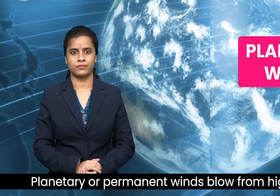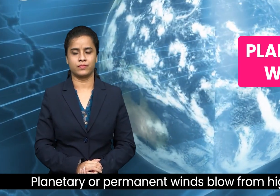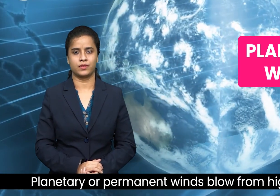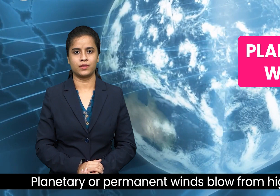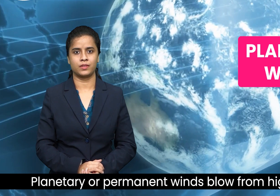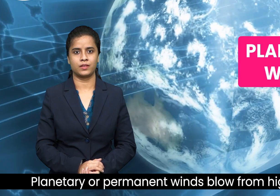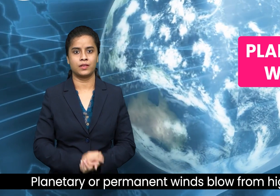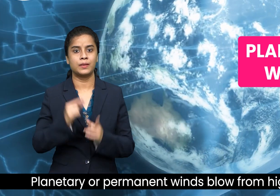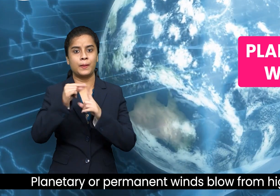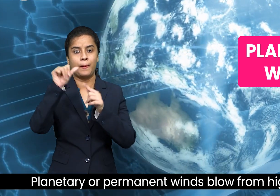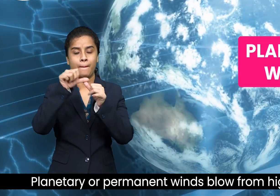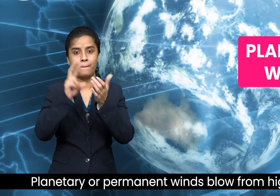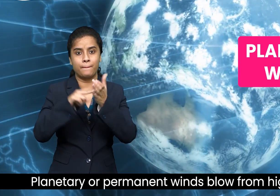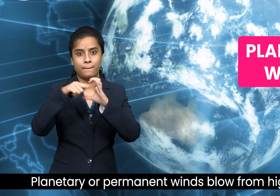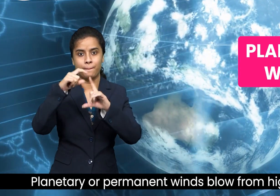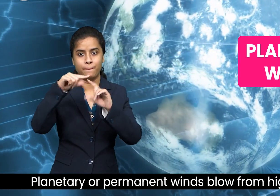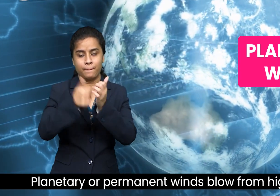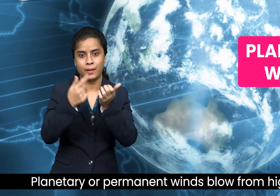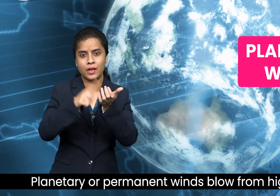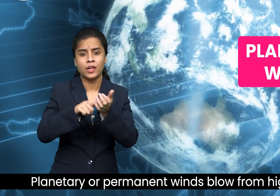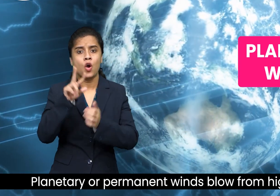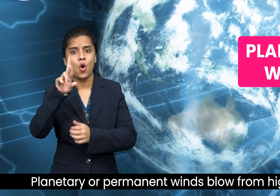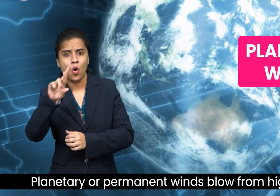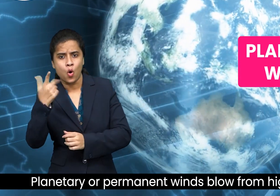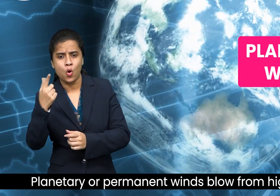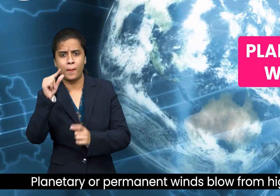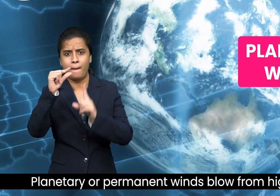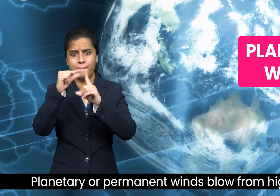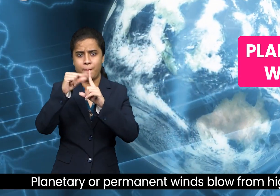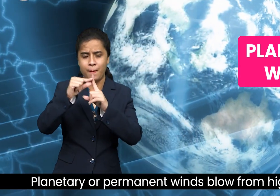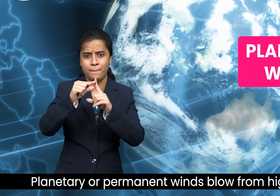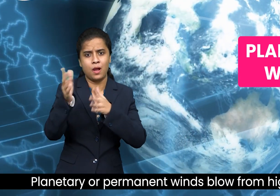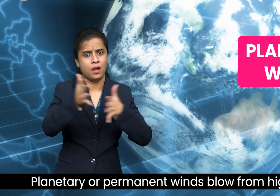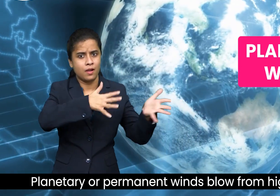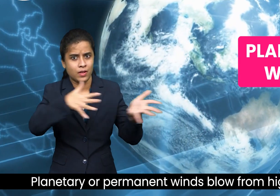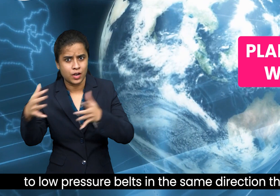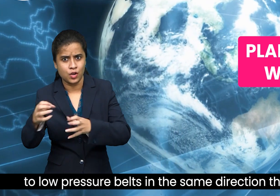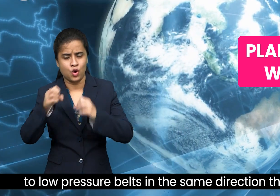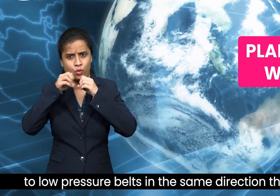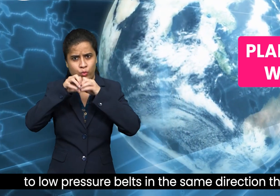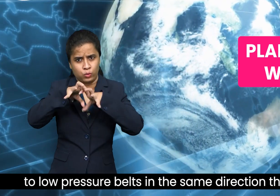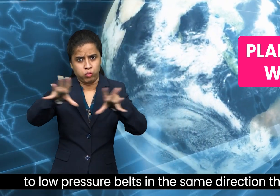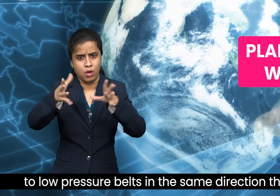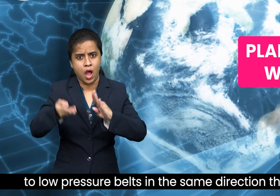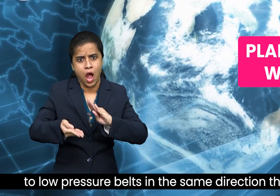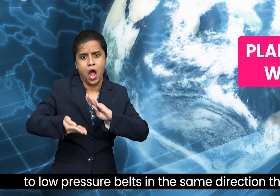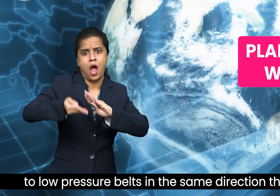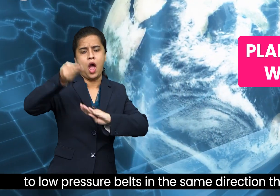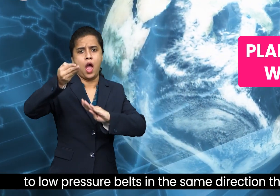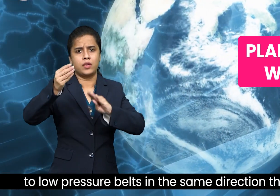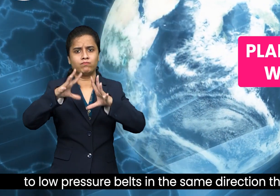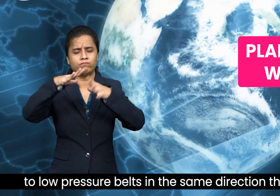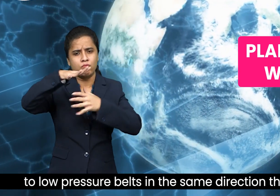planetary or permanent winds blow from high pressure belts to low pressure